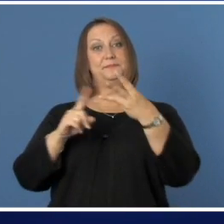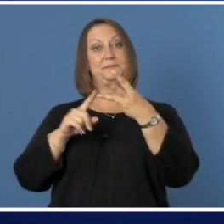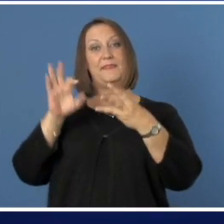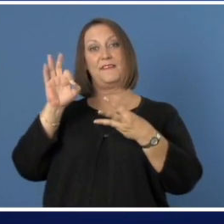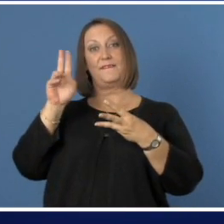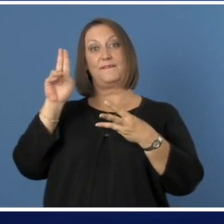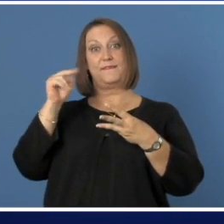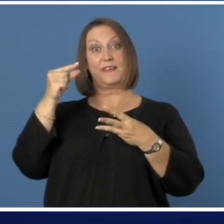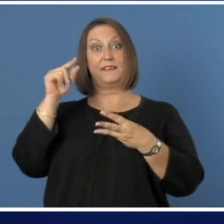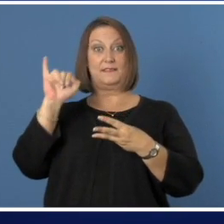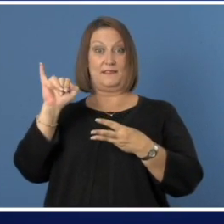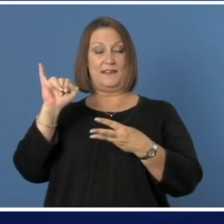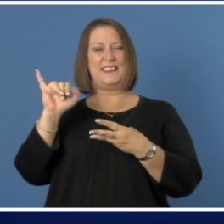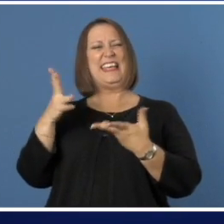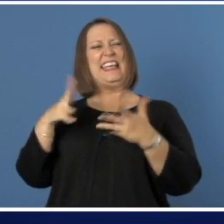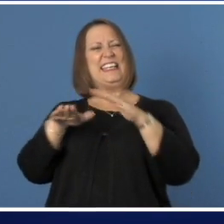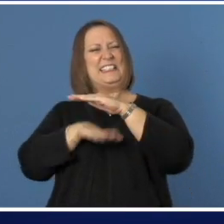Fungi